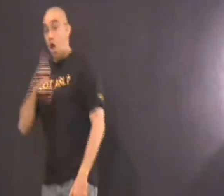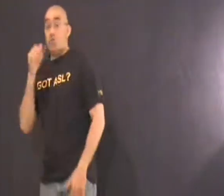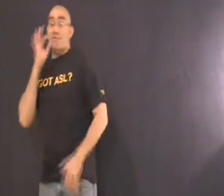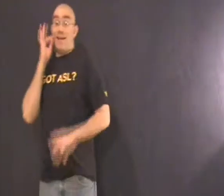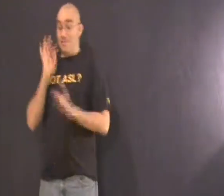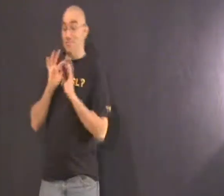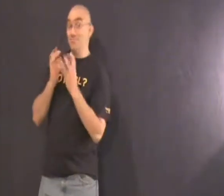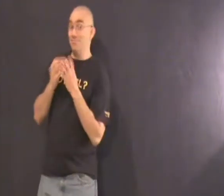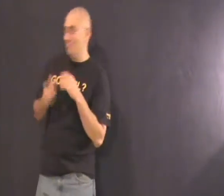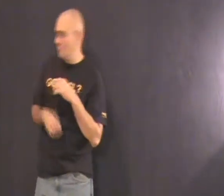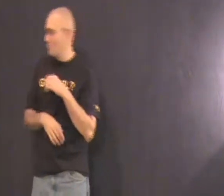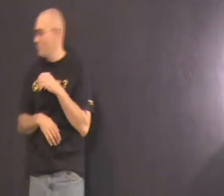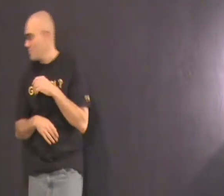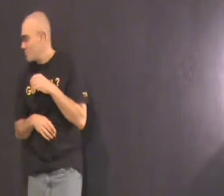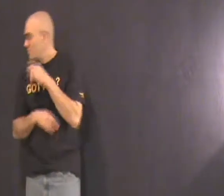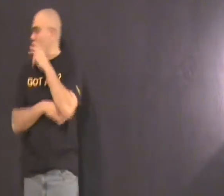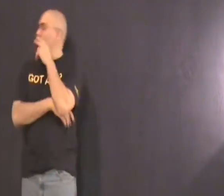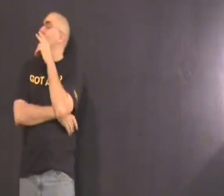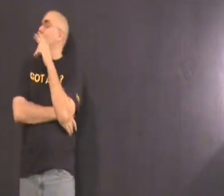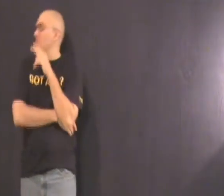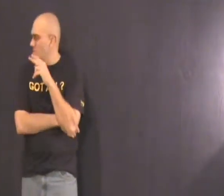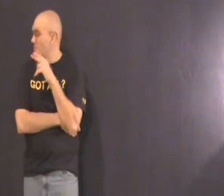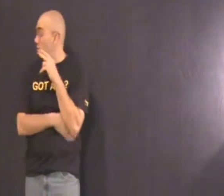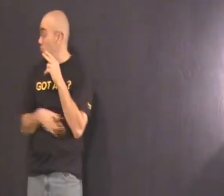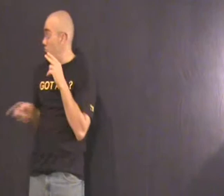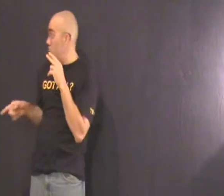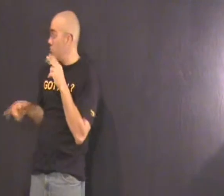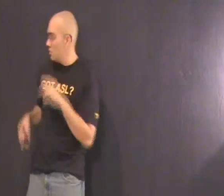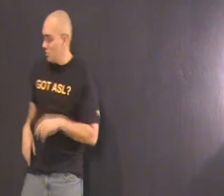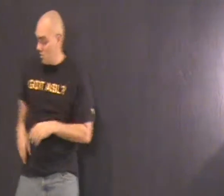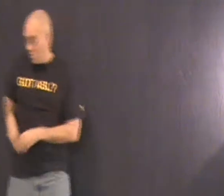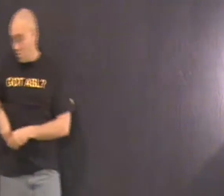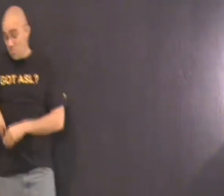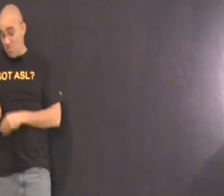"Yo, what's up?" And the other cats would be like,